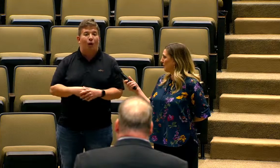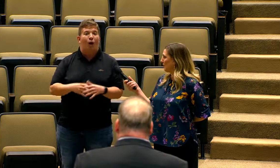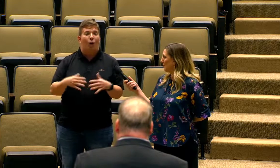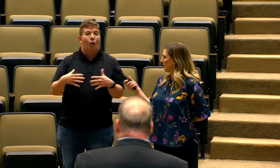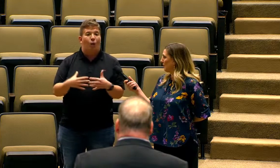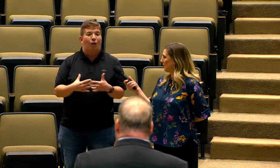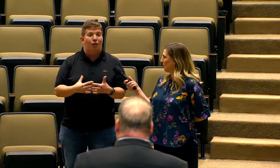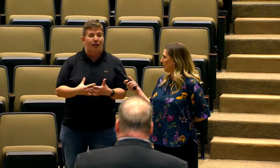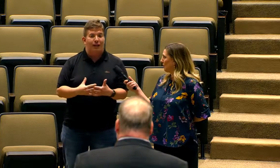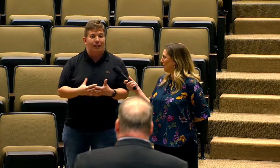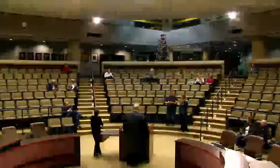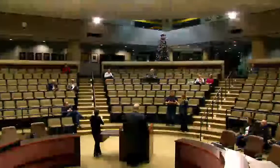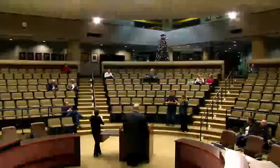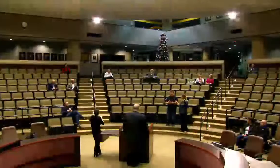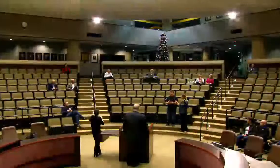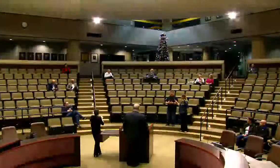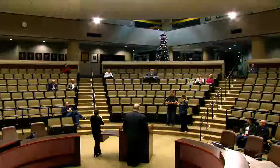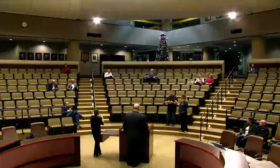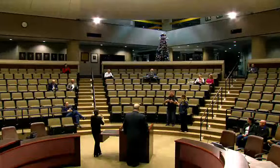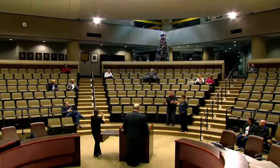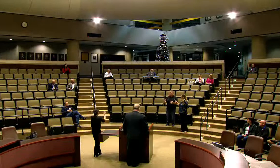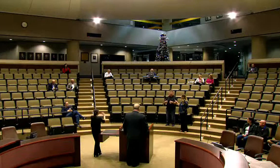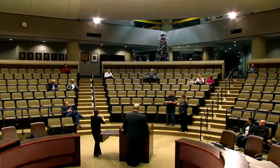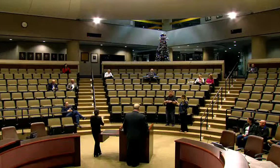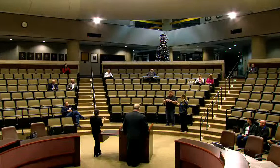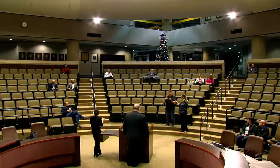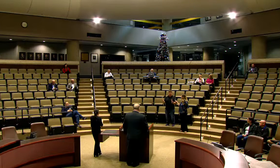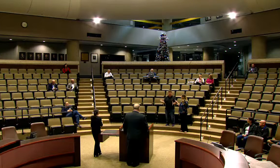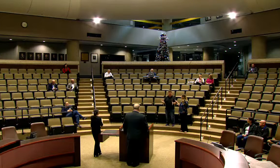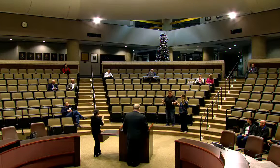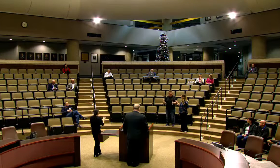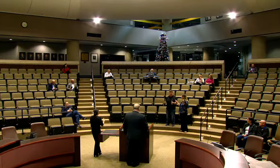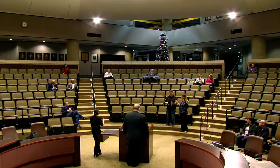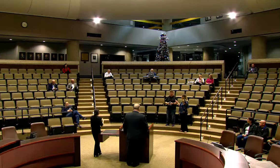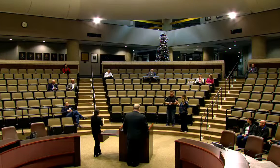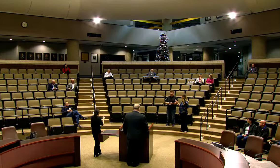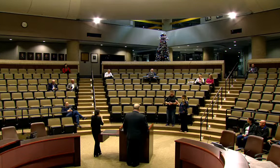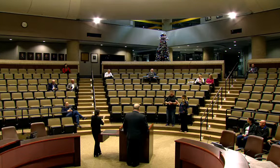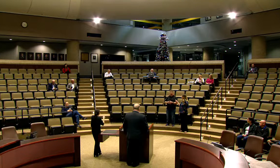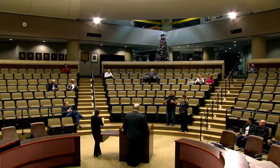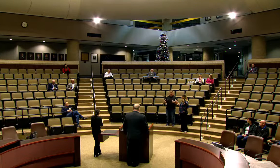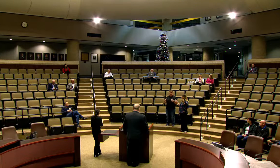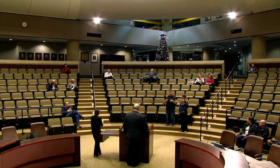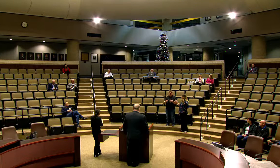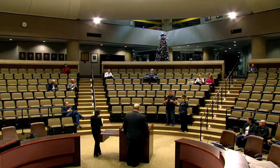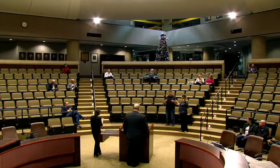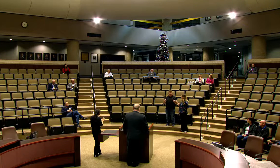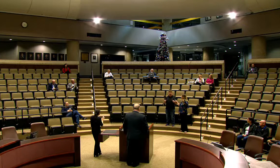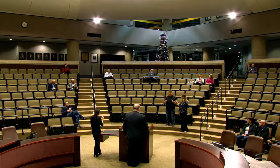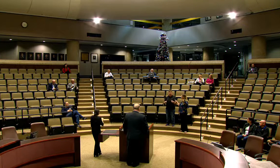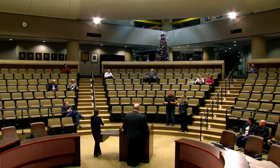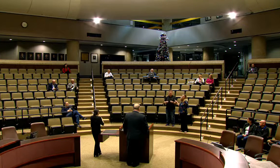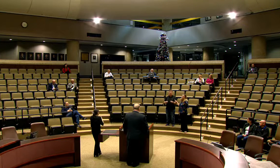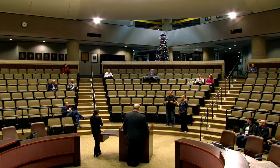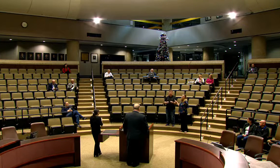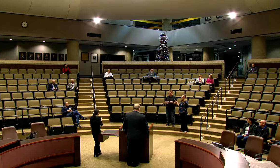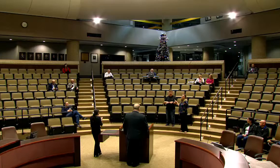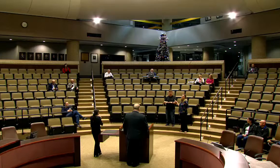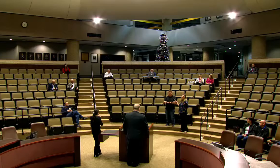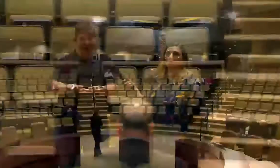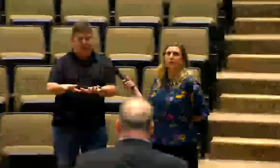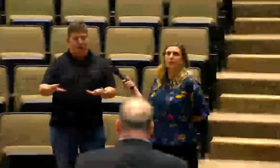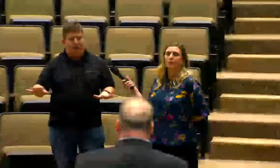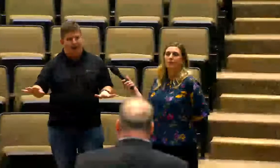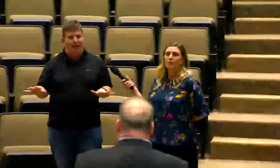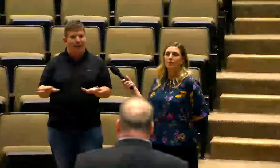So what are the, if somebody's holding the control panels and stuff, how are we making sure